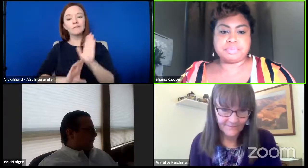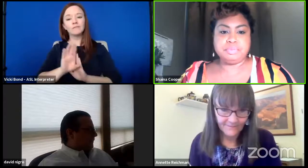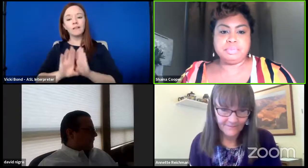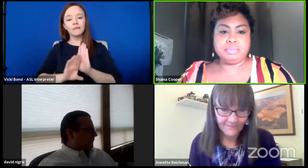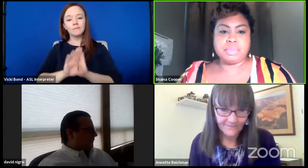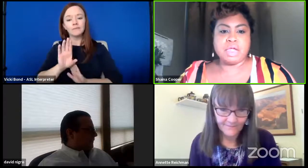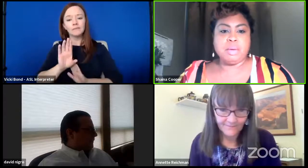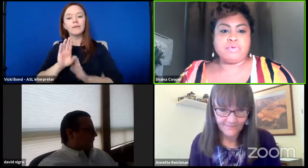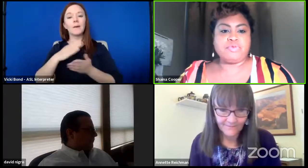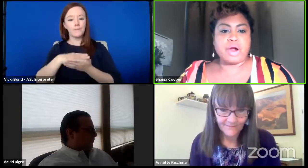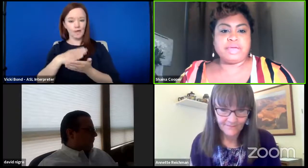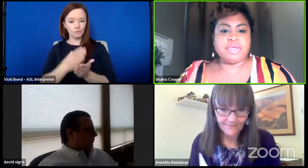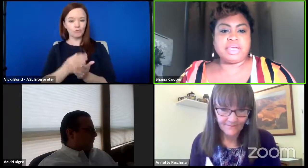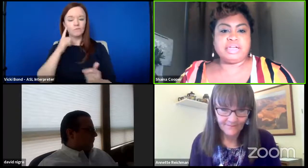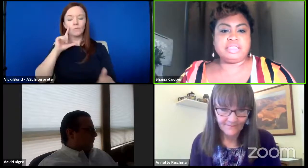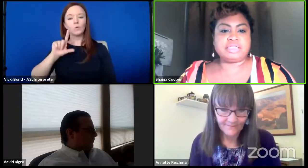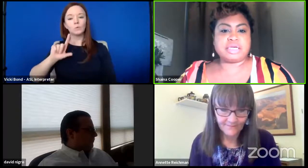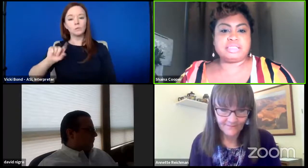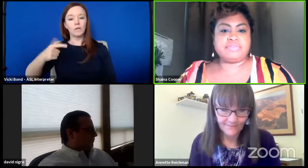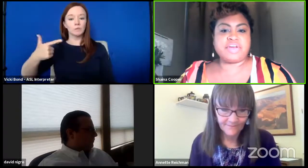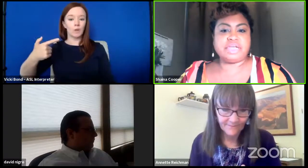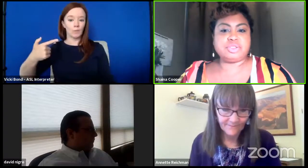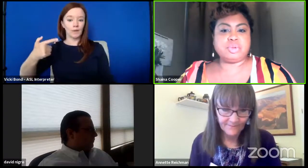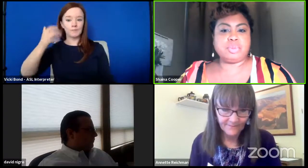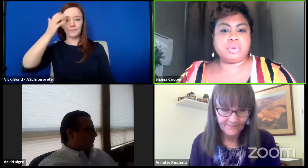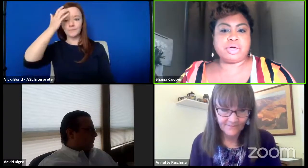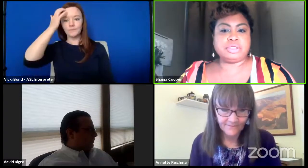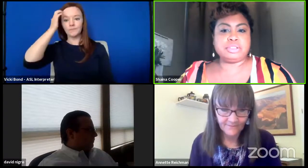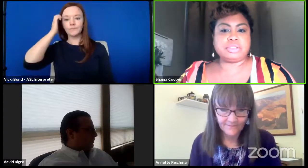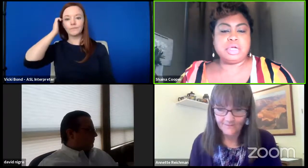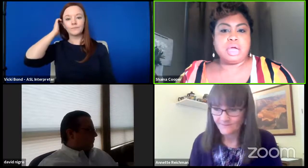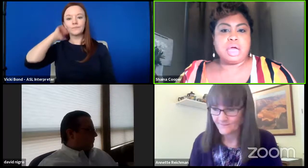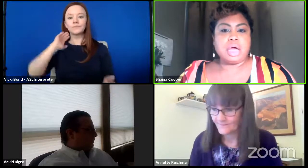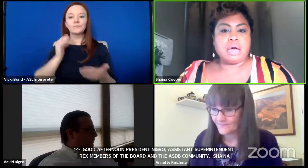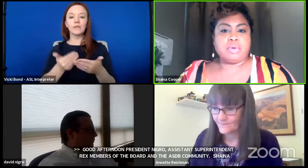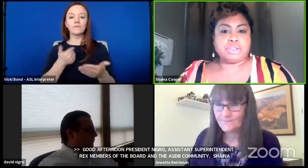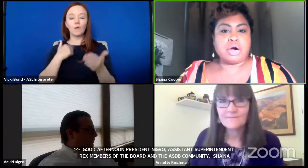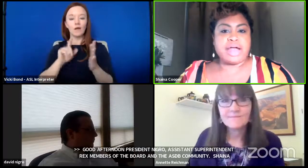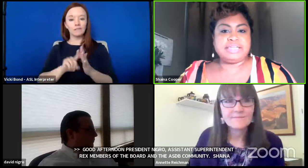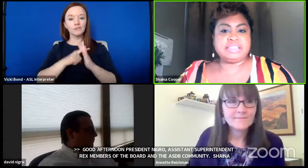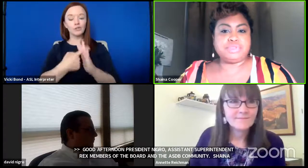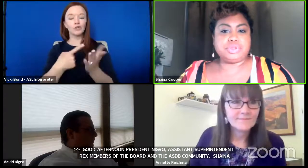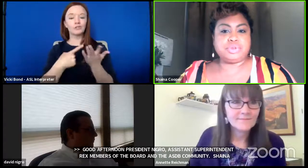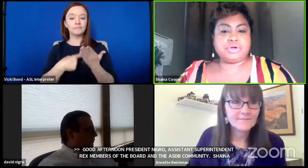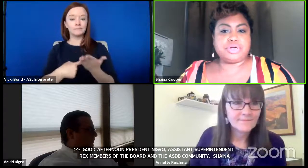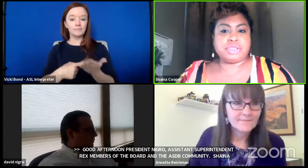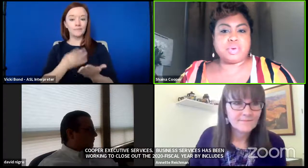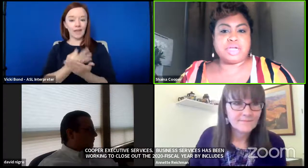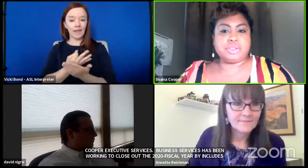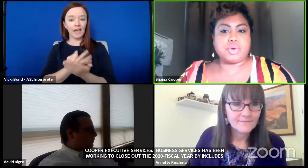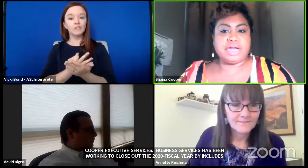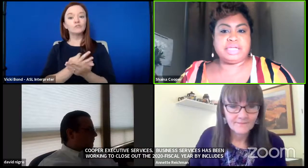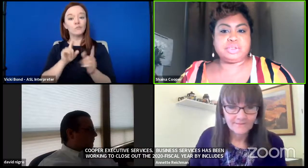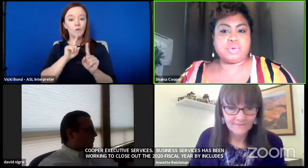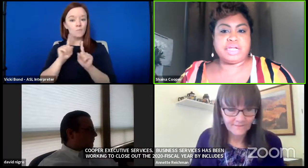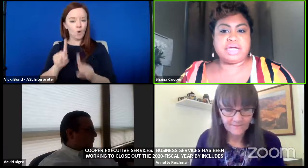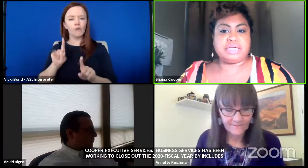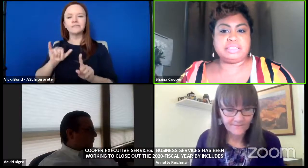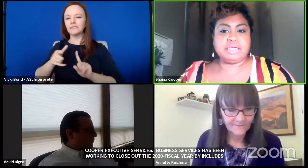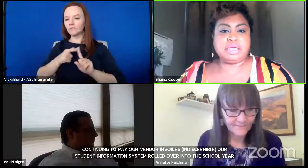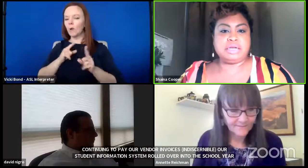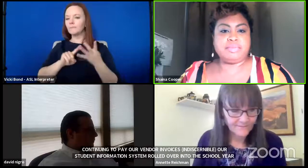2021. Before I begin to discuss the financial reports, which are as of June 30, 2020